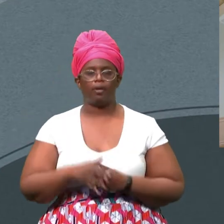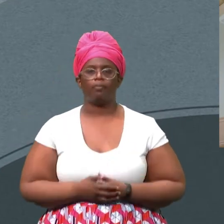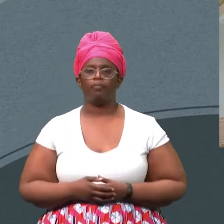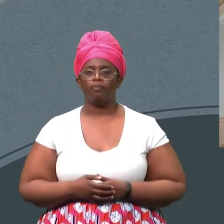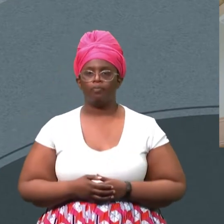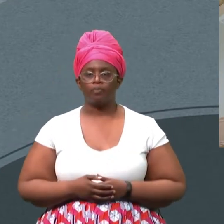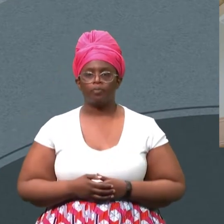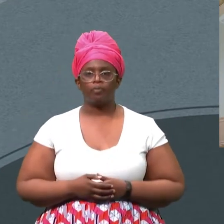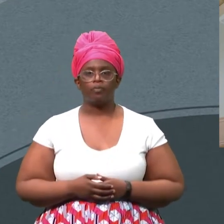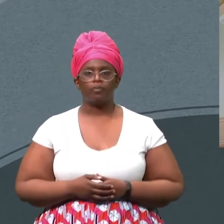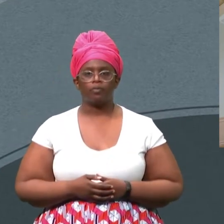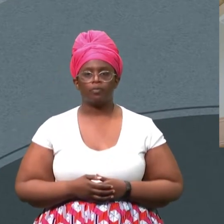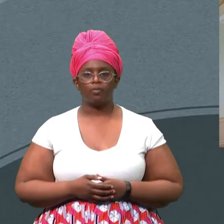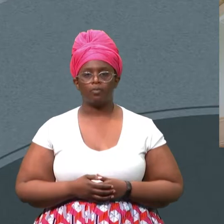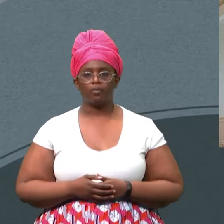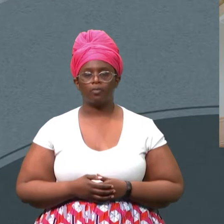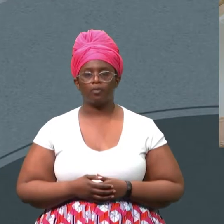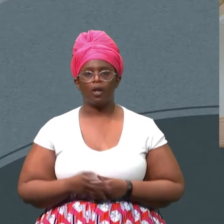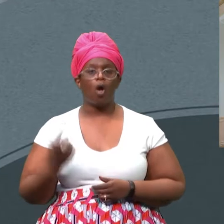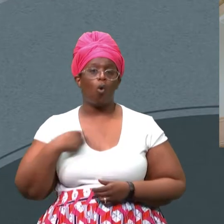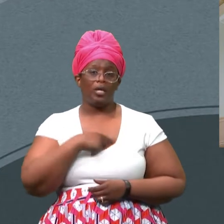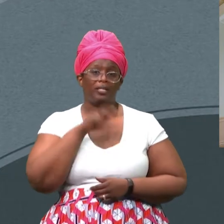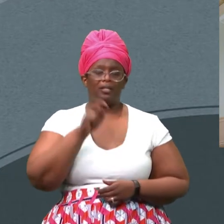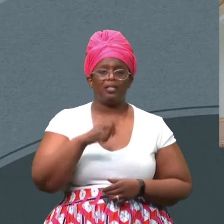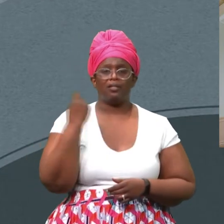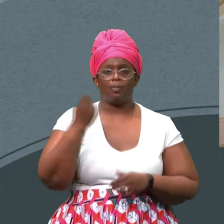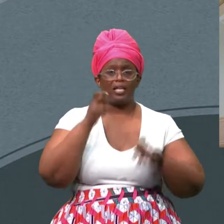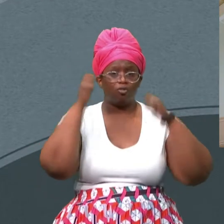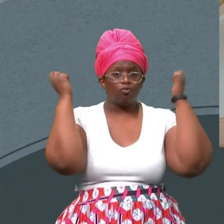need someone to celebrate what's in us.